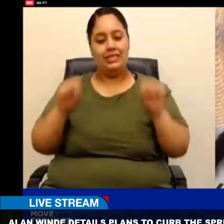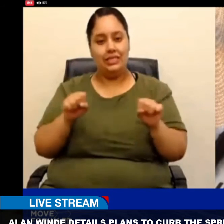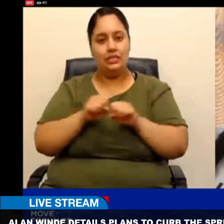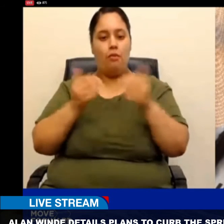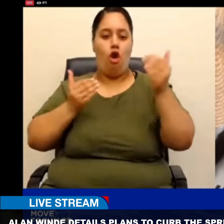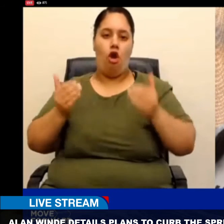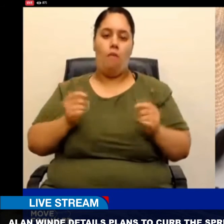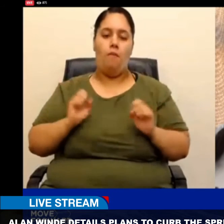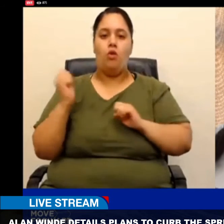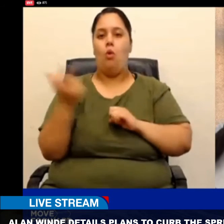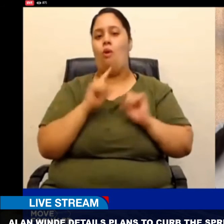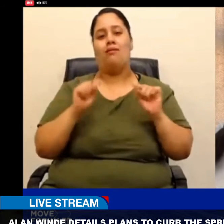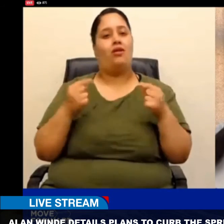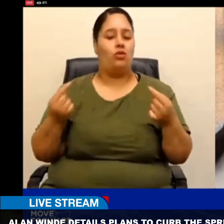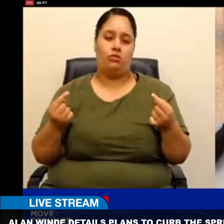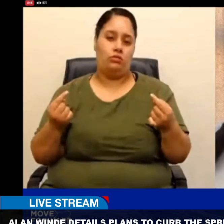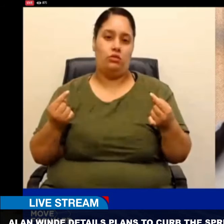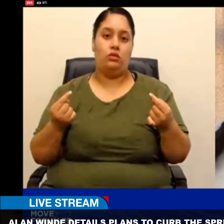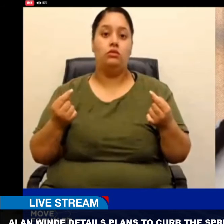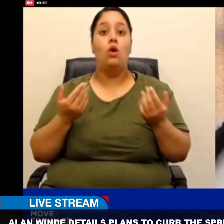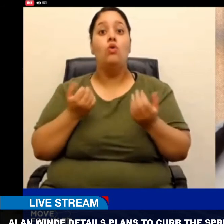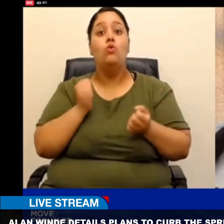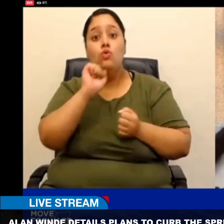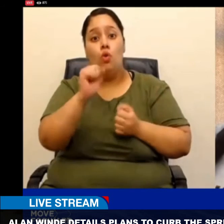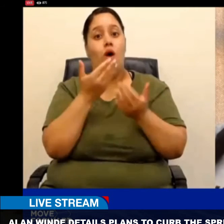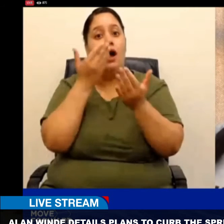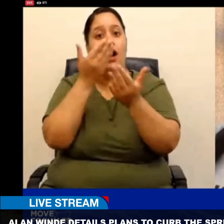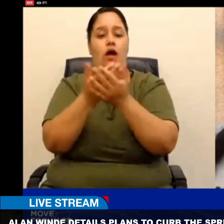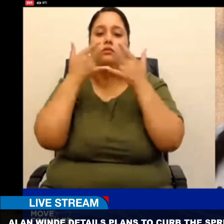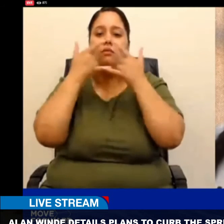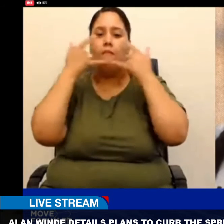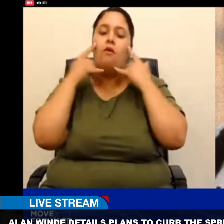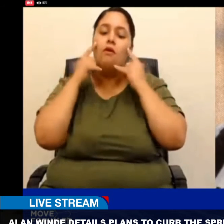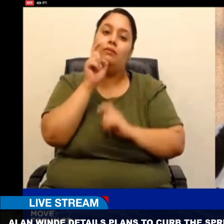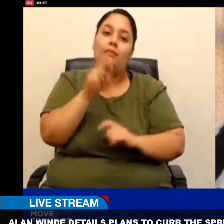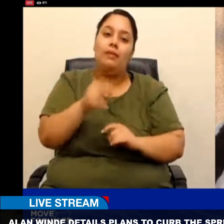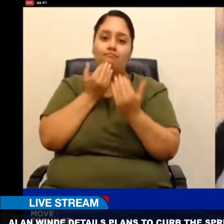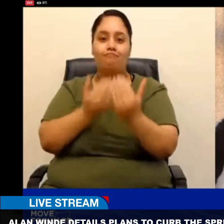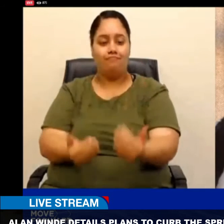accommodative. So it is in your hands. Mask up. Thank you.